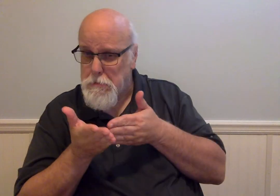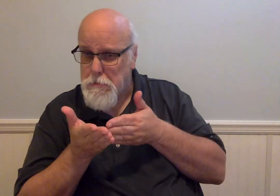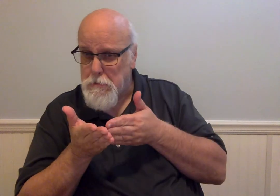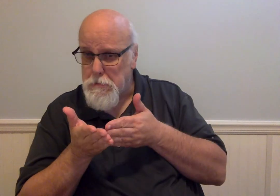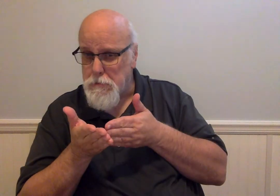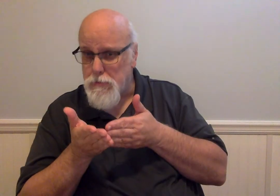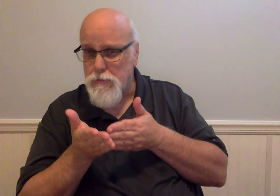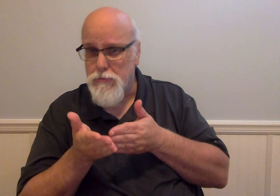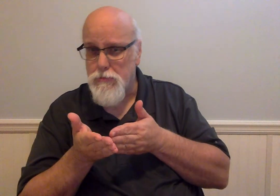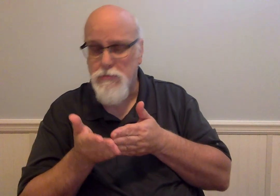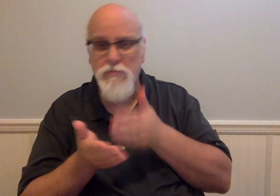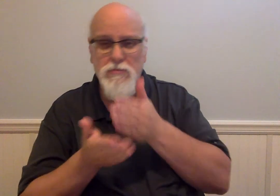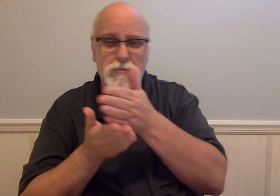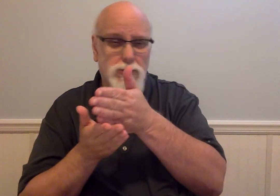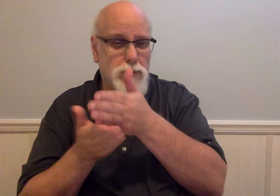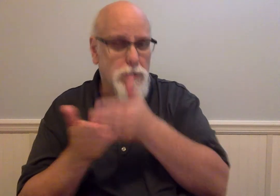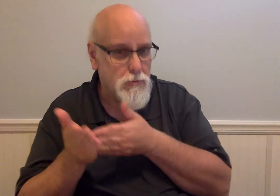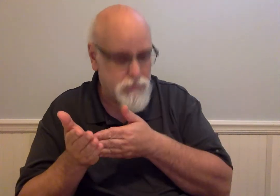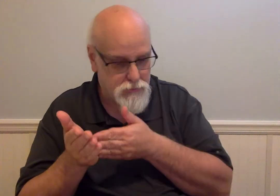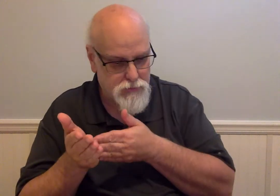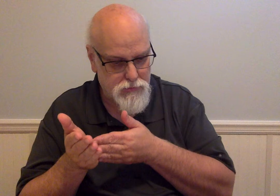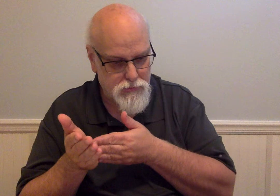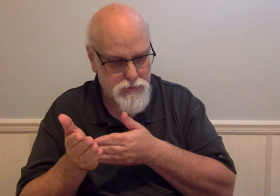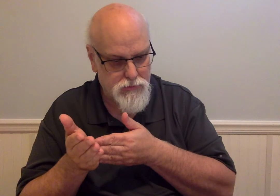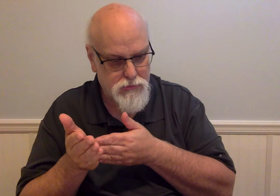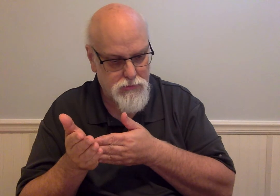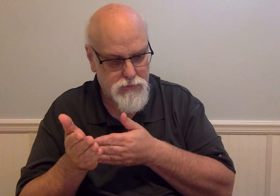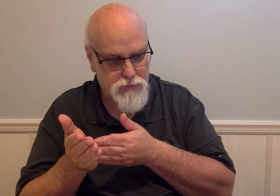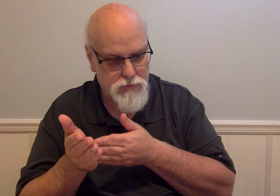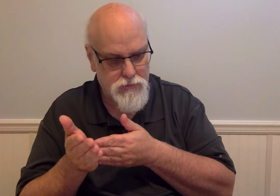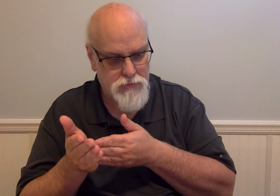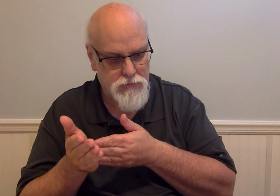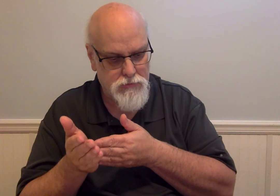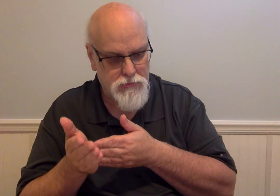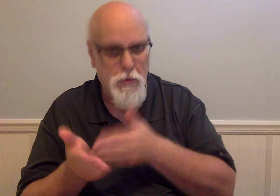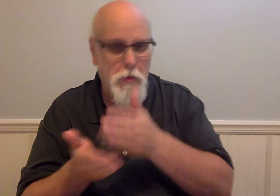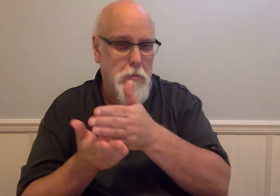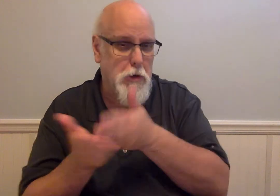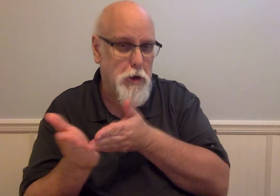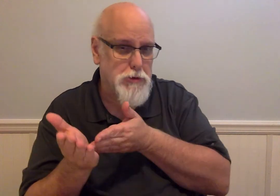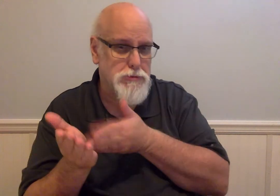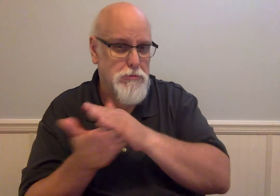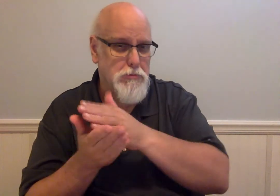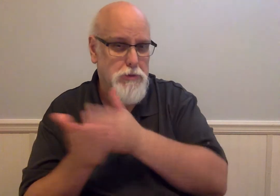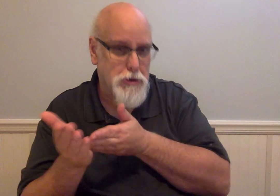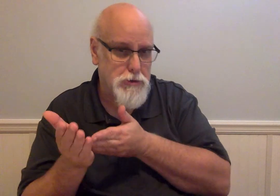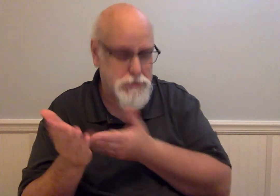Some or part. So that some are part of something. So a part.